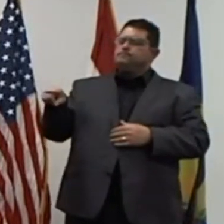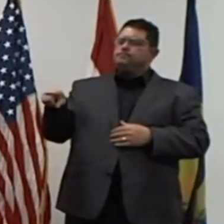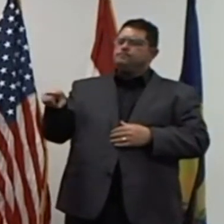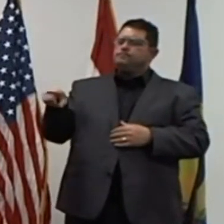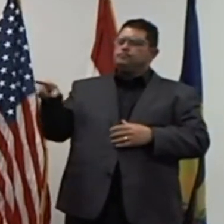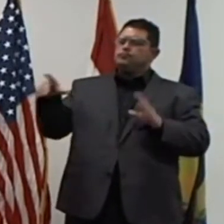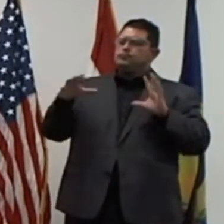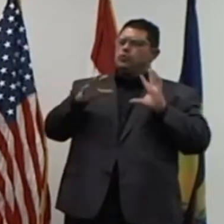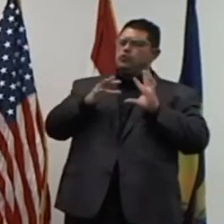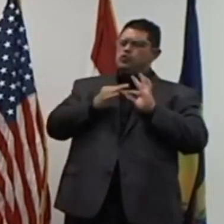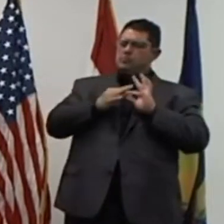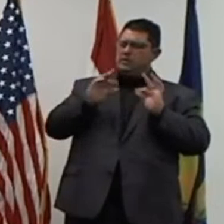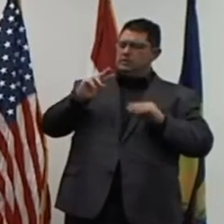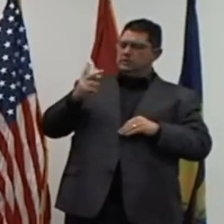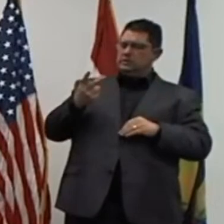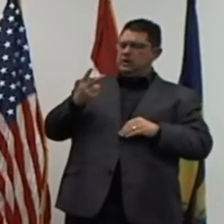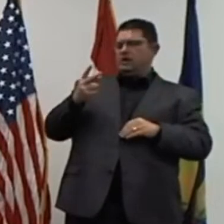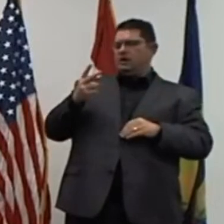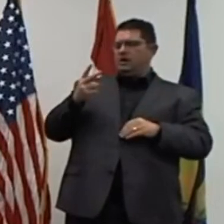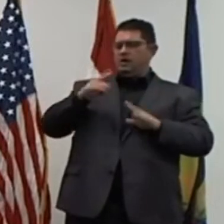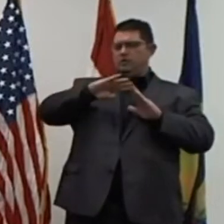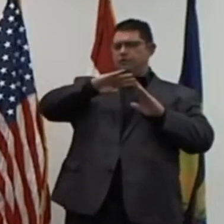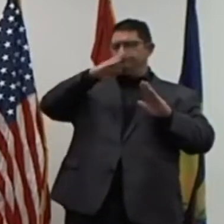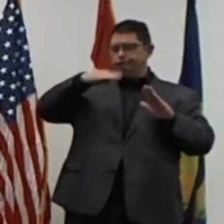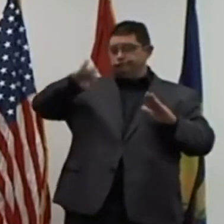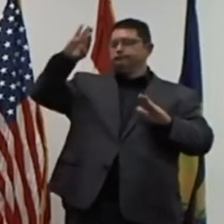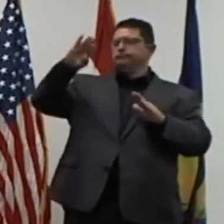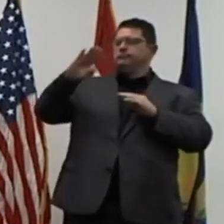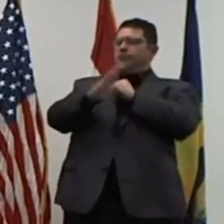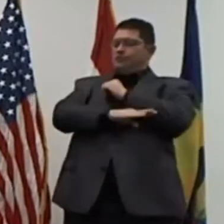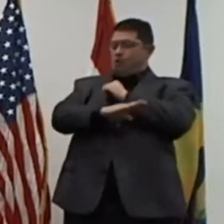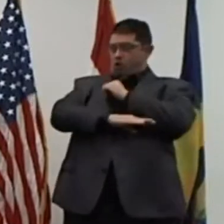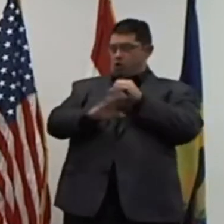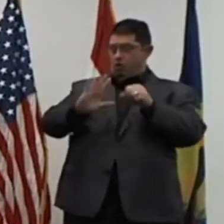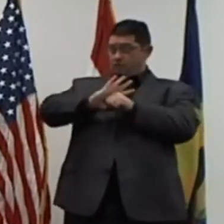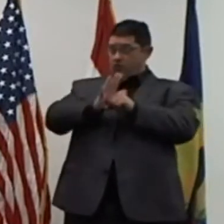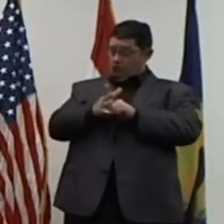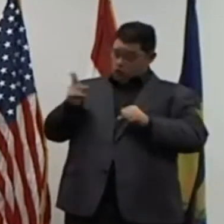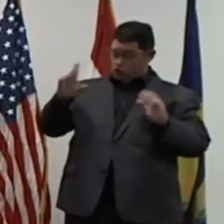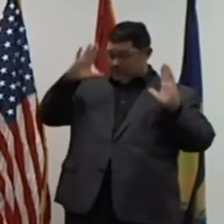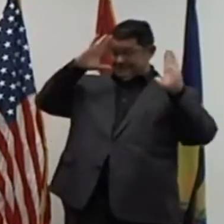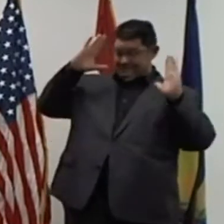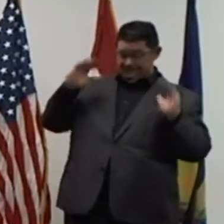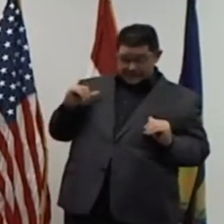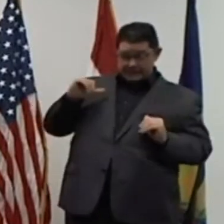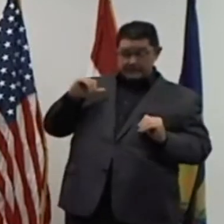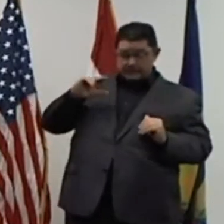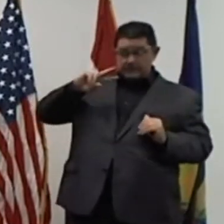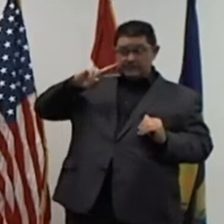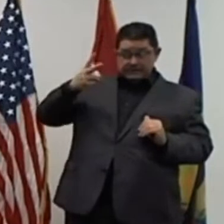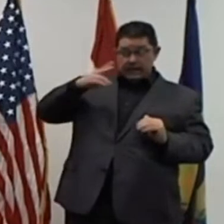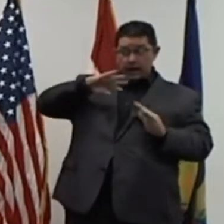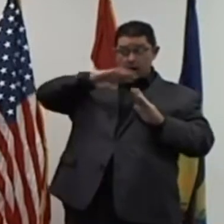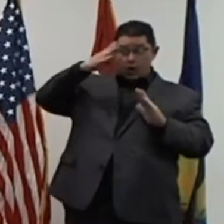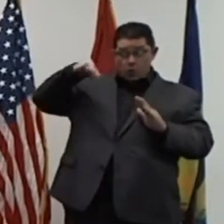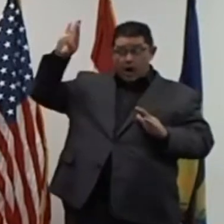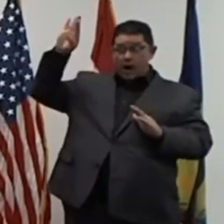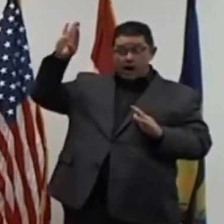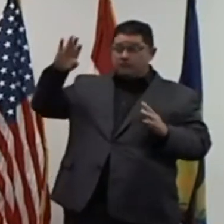You mentioned a second wave preparations going on for the fall. Are you expecting a second wave, or are you just trying to plan